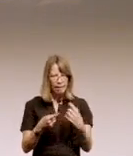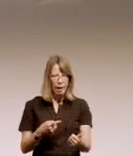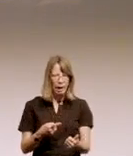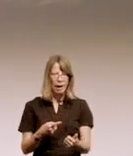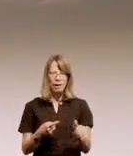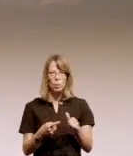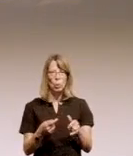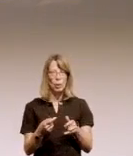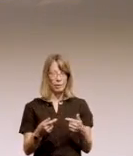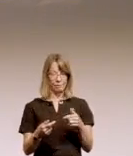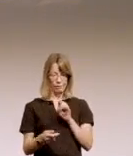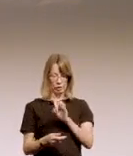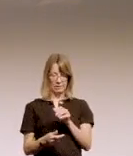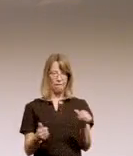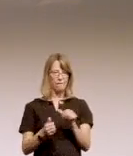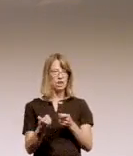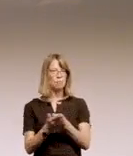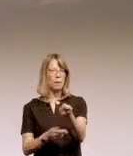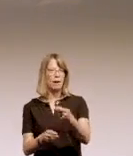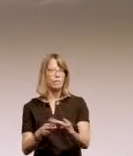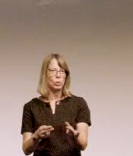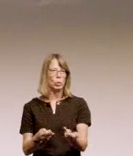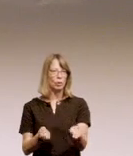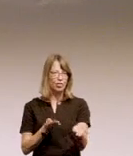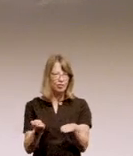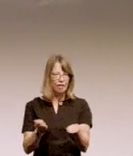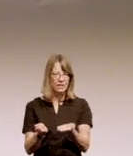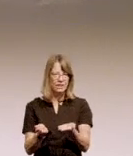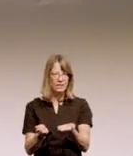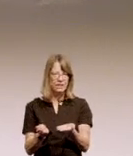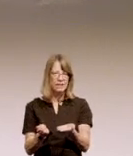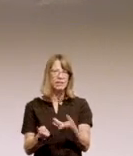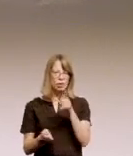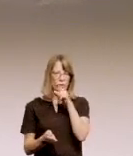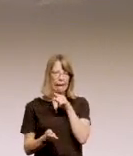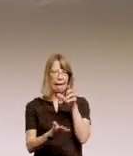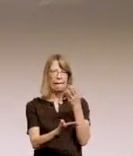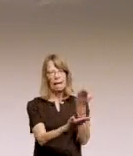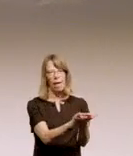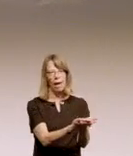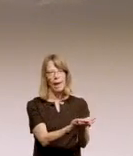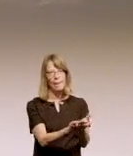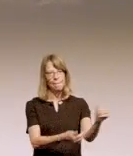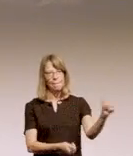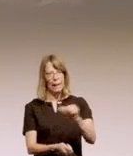services that you've already paid for. Say you spent $70 at a physiotherapist, you can log on, upload a claim document or